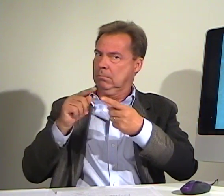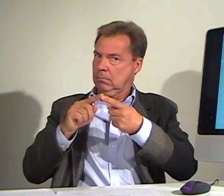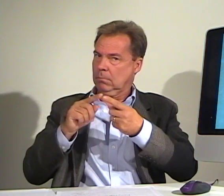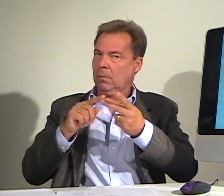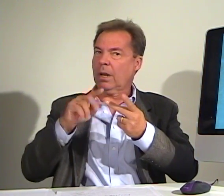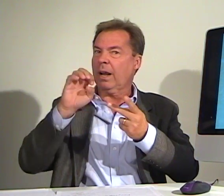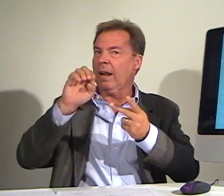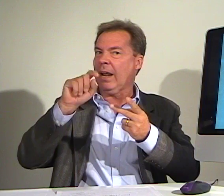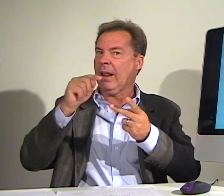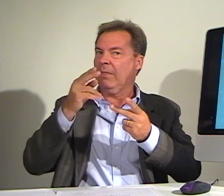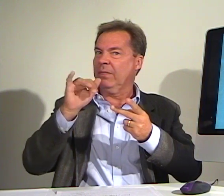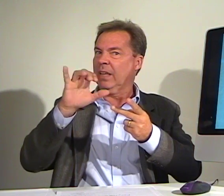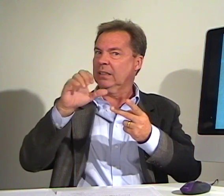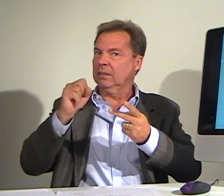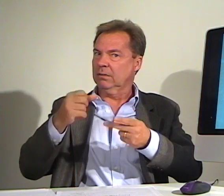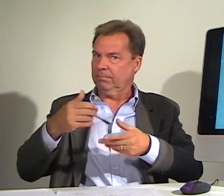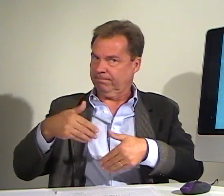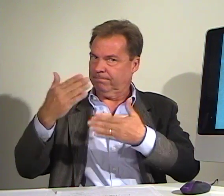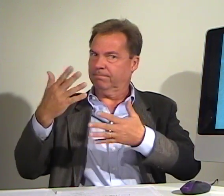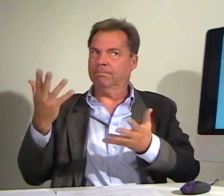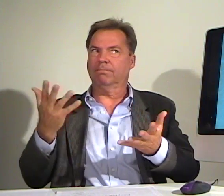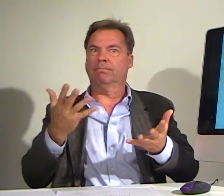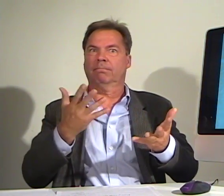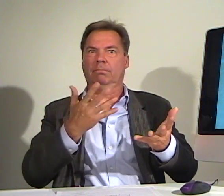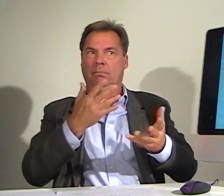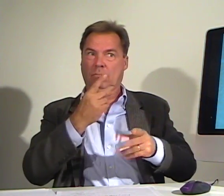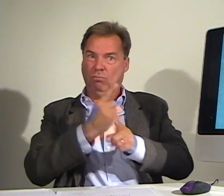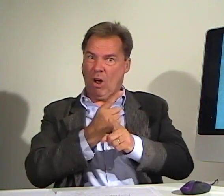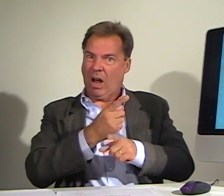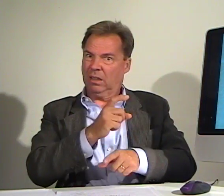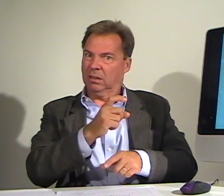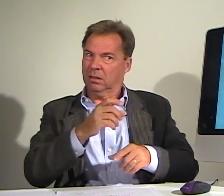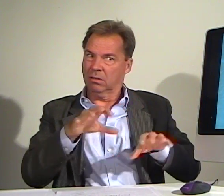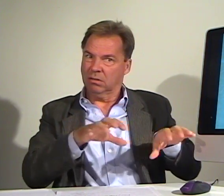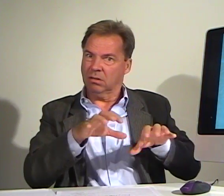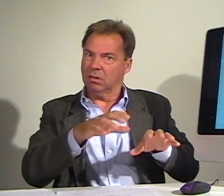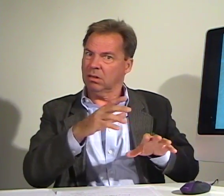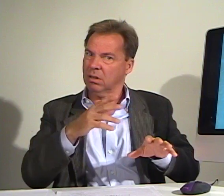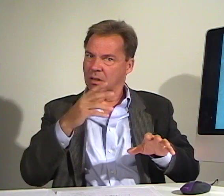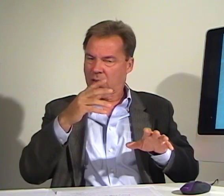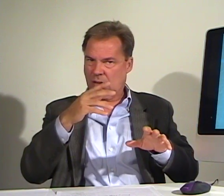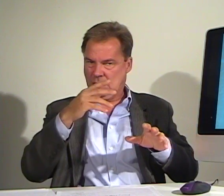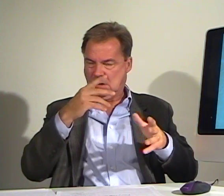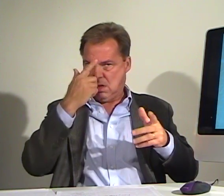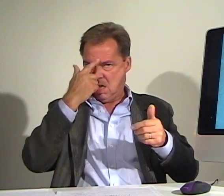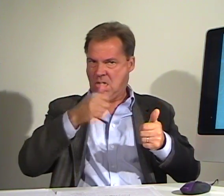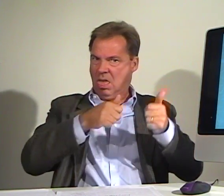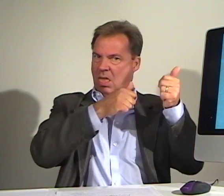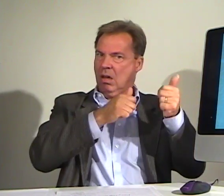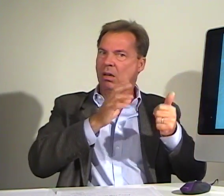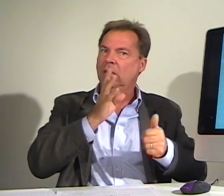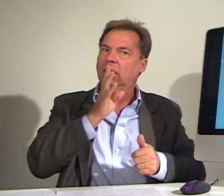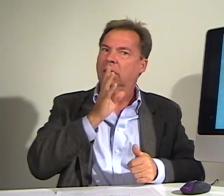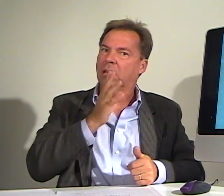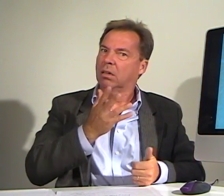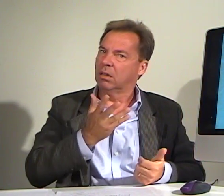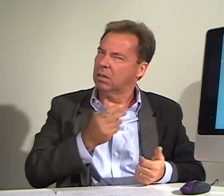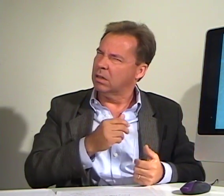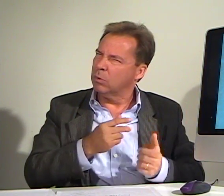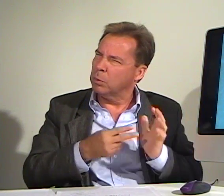doesn't turn them into a hearing individual, but we need to consider these ethics. Is it appropriate to withhold sign language from these students and try